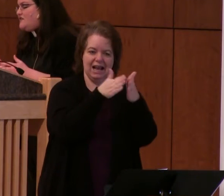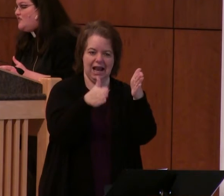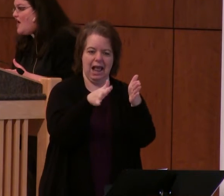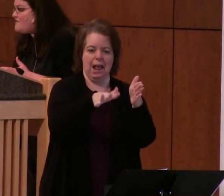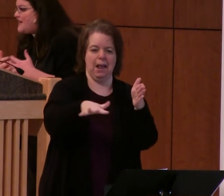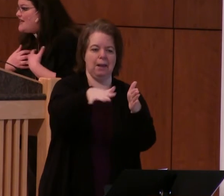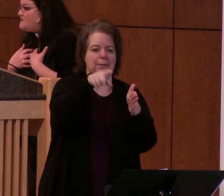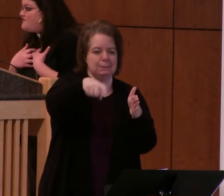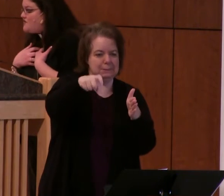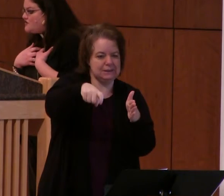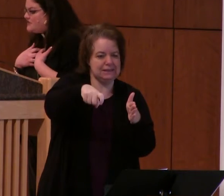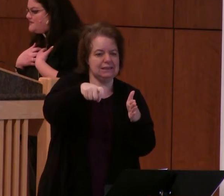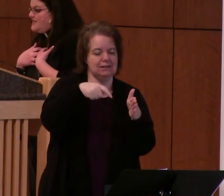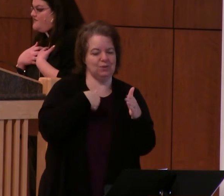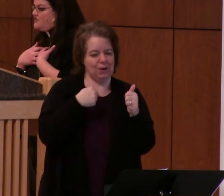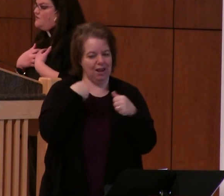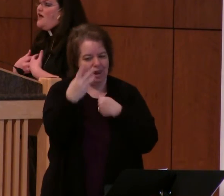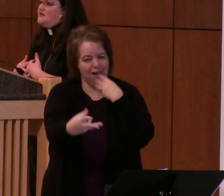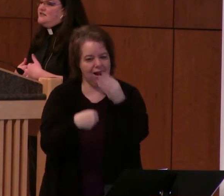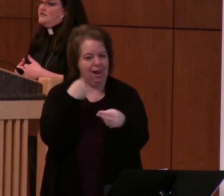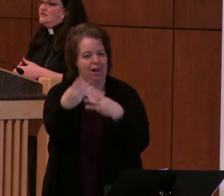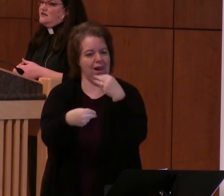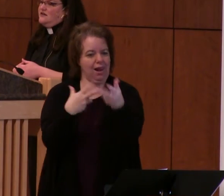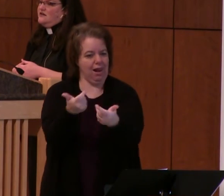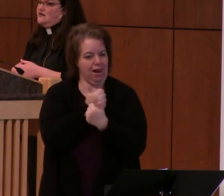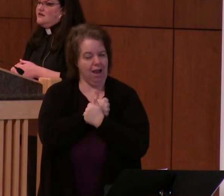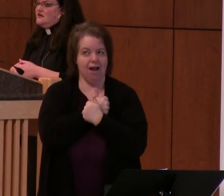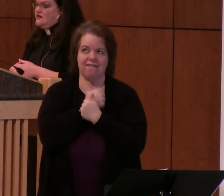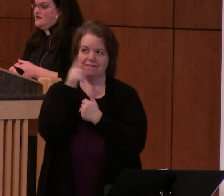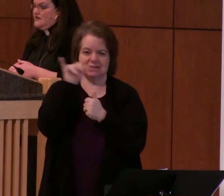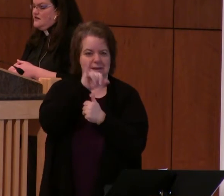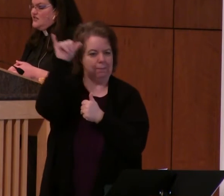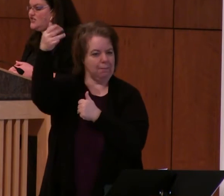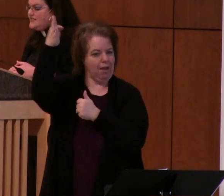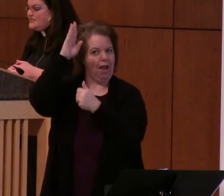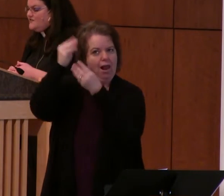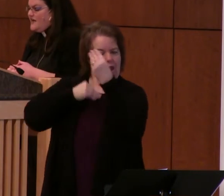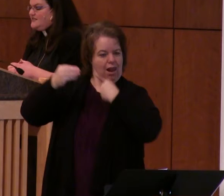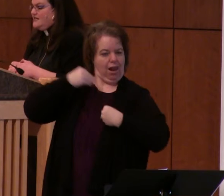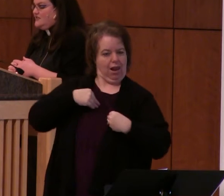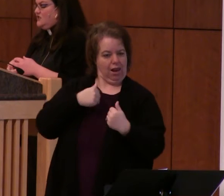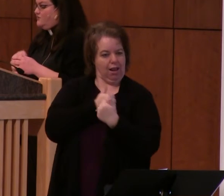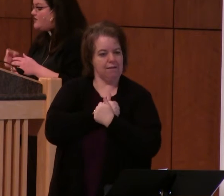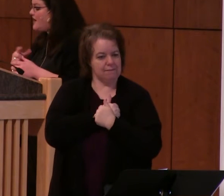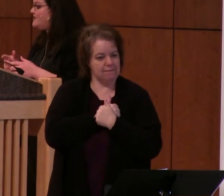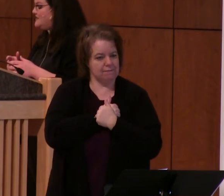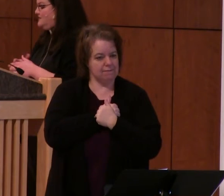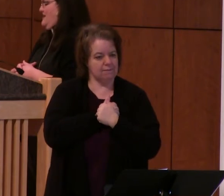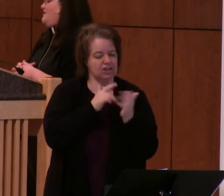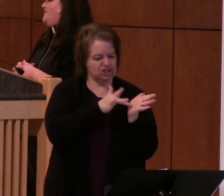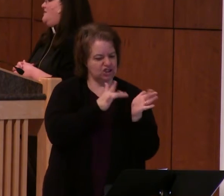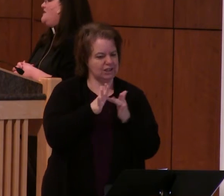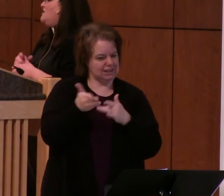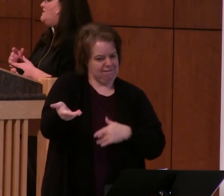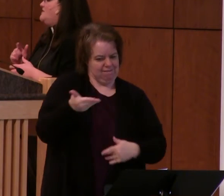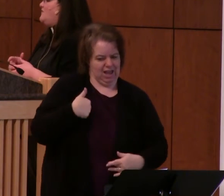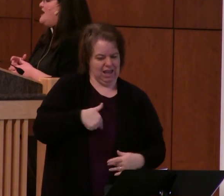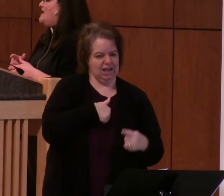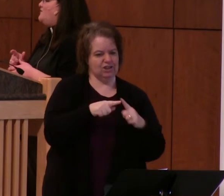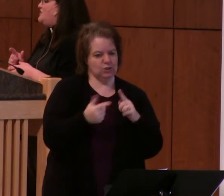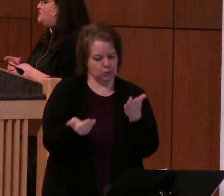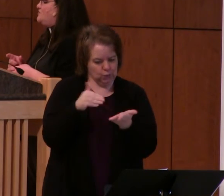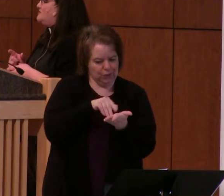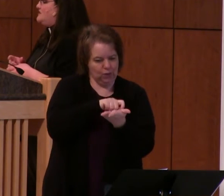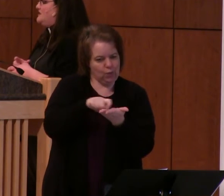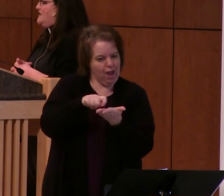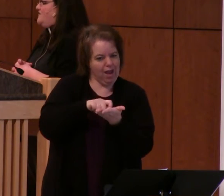respond with the love that has first been given to us. And Jesus invites us to rewrite this parable with the